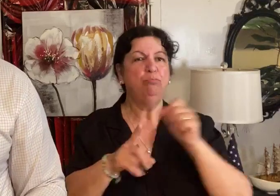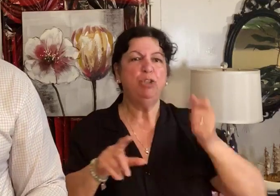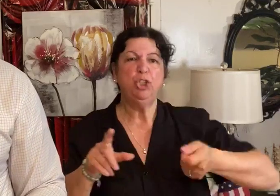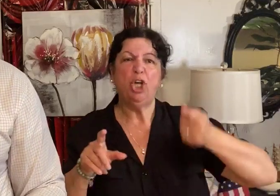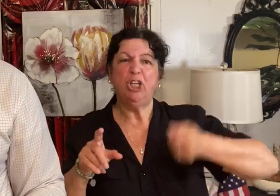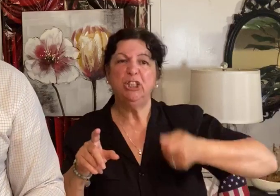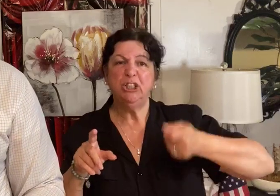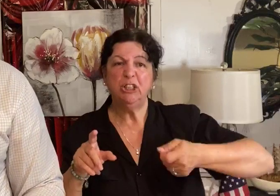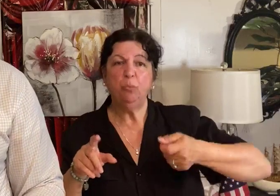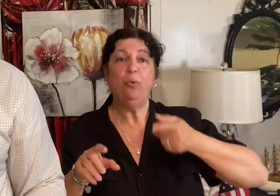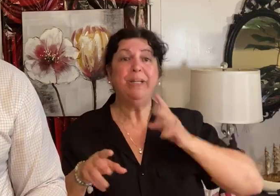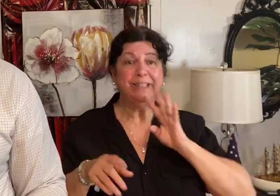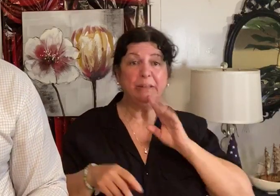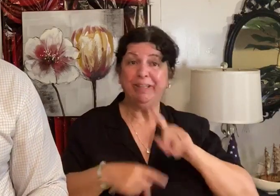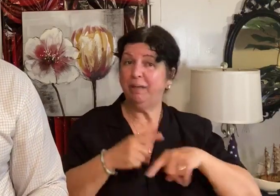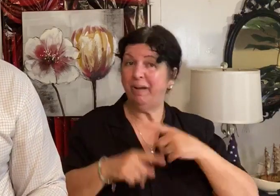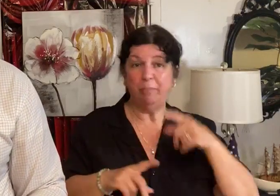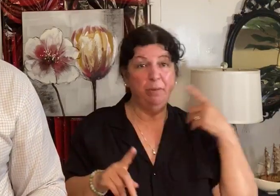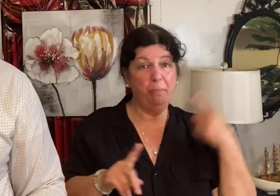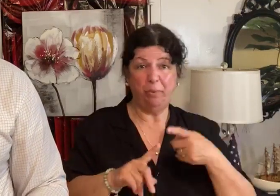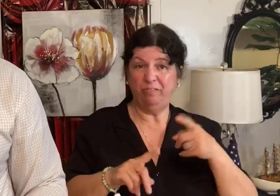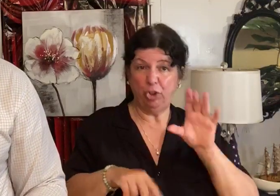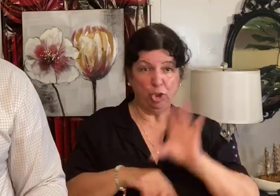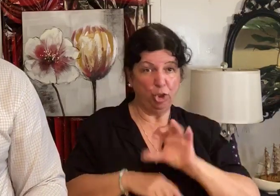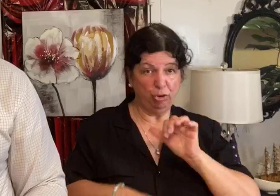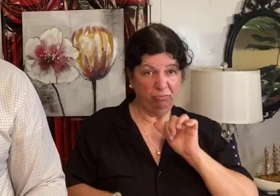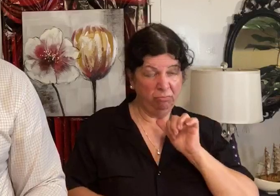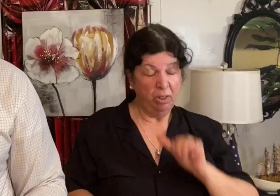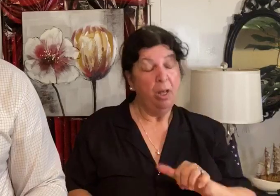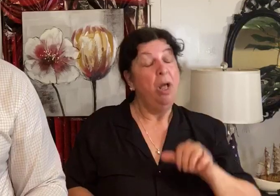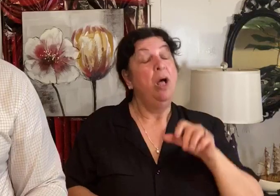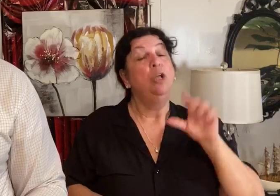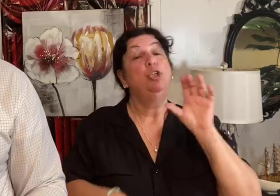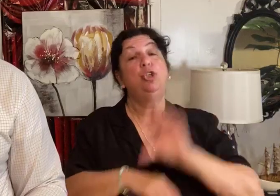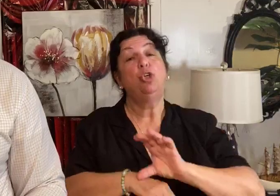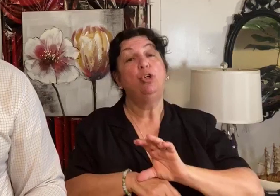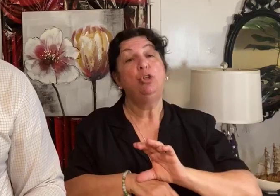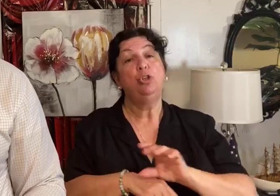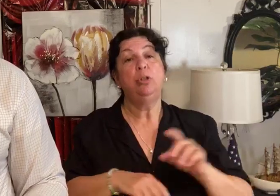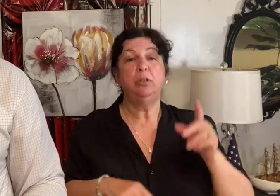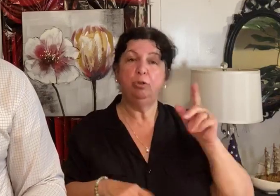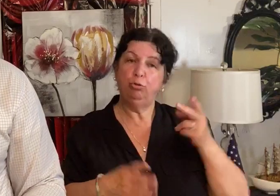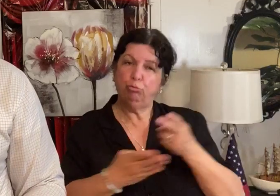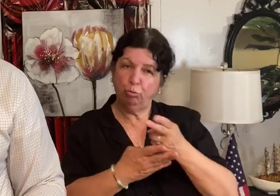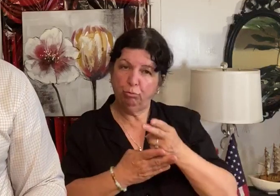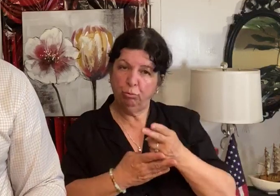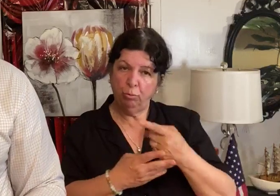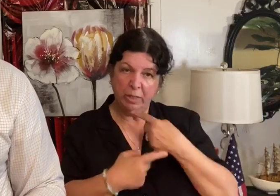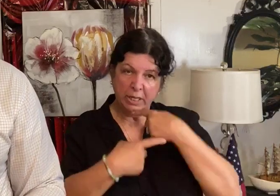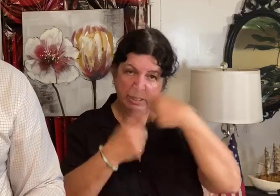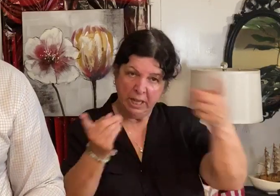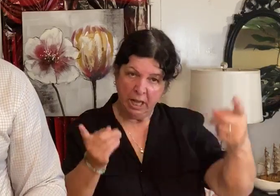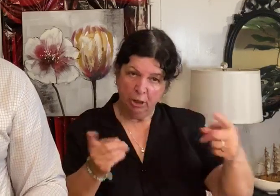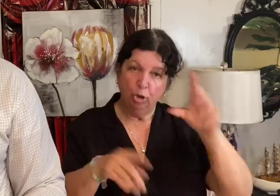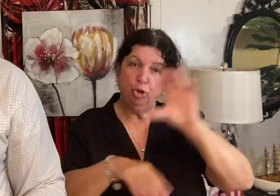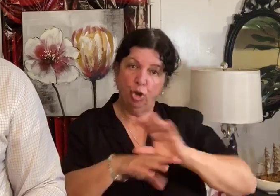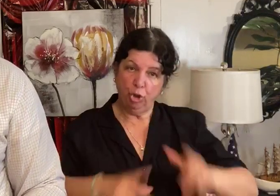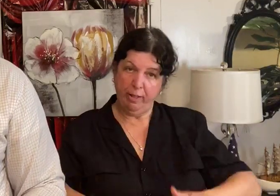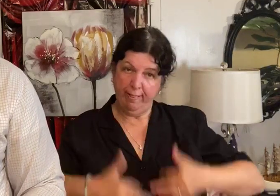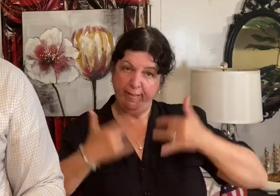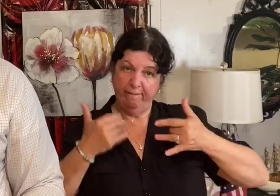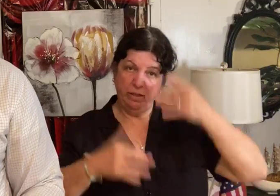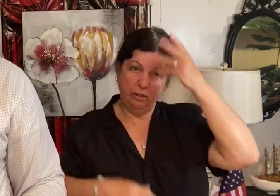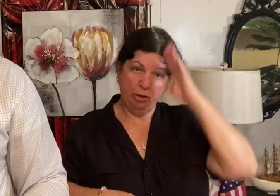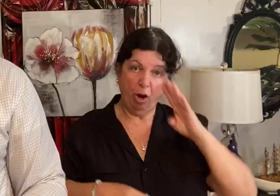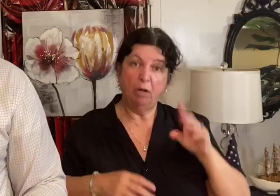could speak about it, but that's not the purpose of the church. The church is the pillar and ground of the truth, the church of the living God. The Church